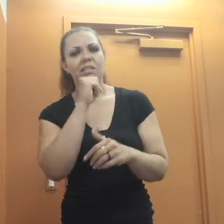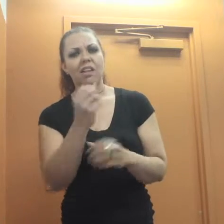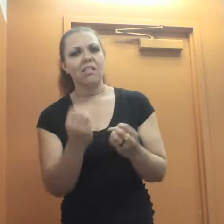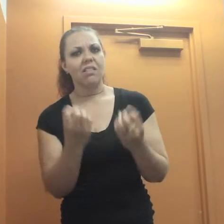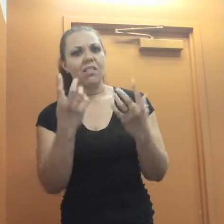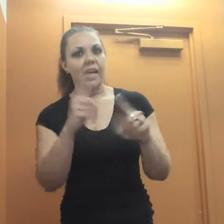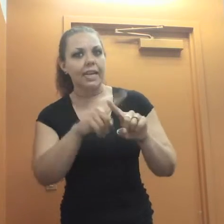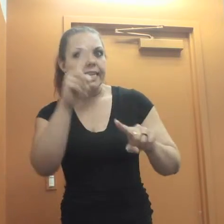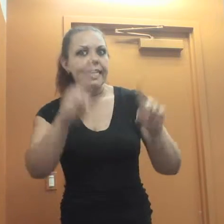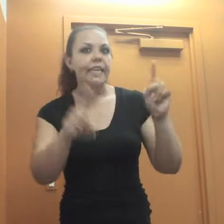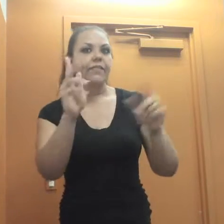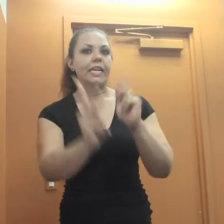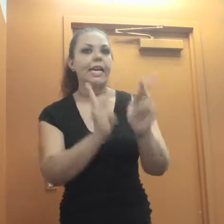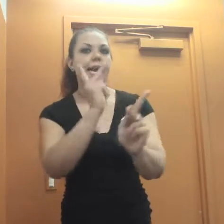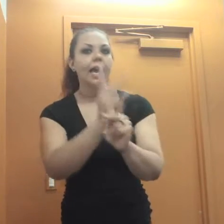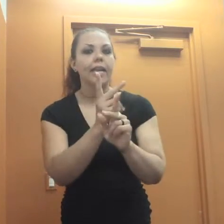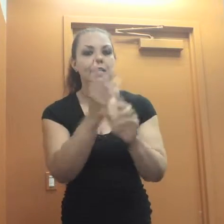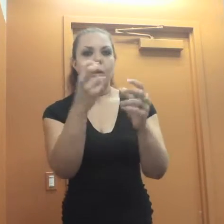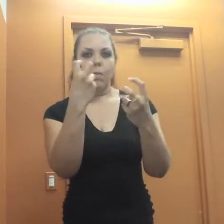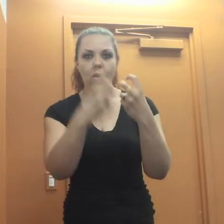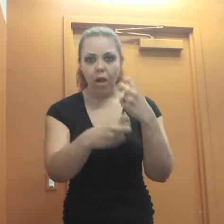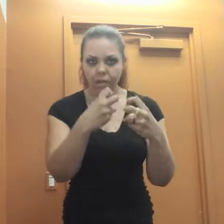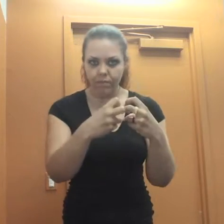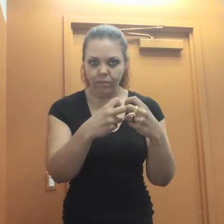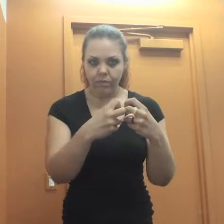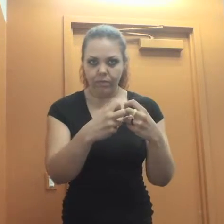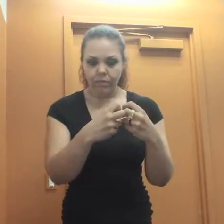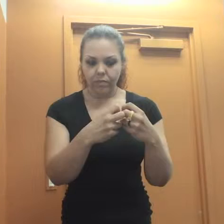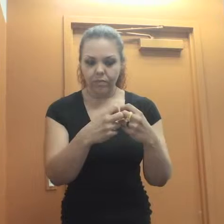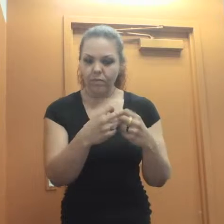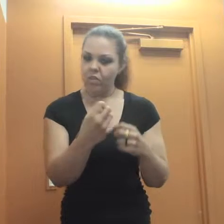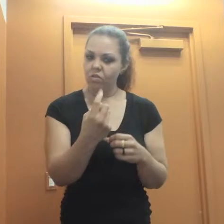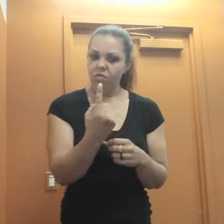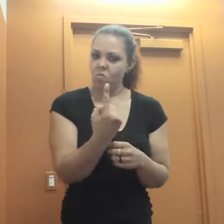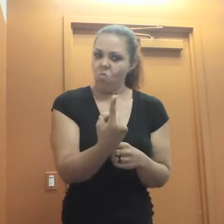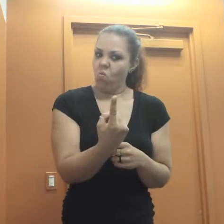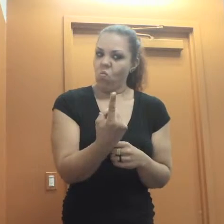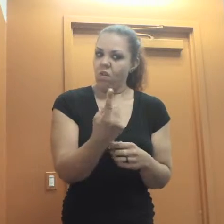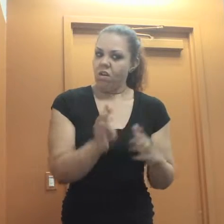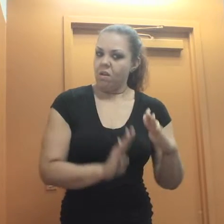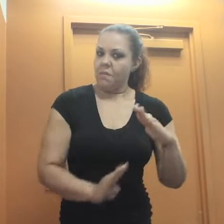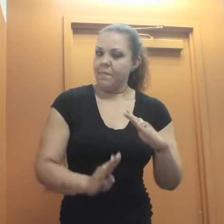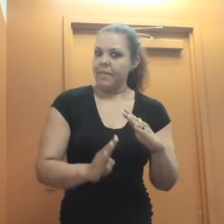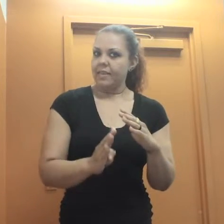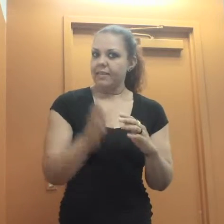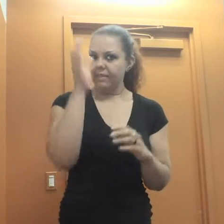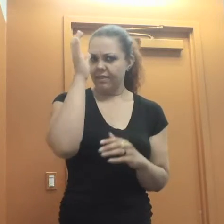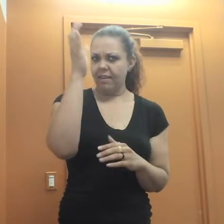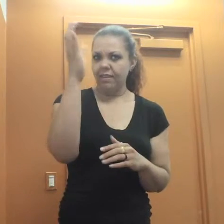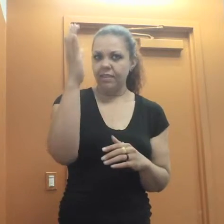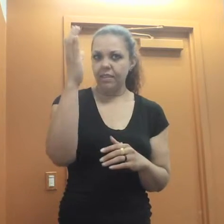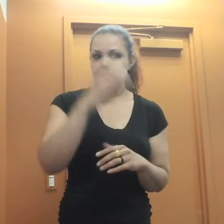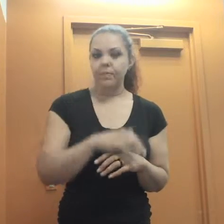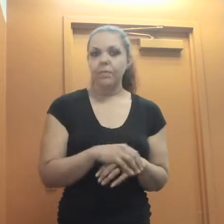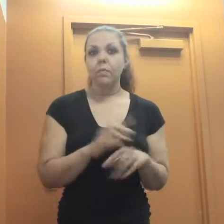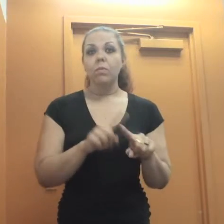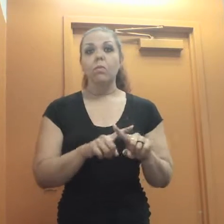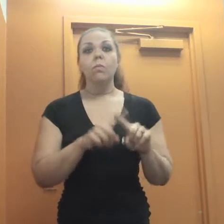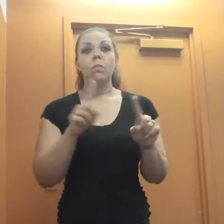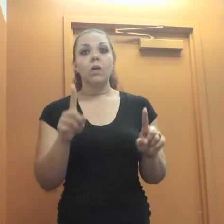one problem, and it involves only a few basic concepts. But there's probably no topic in a high school chemistry